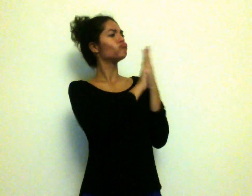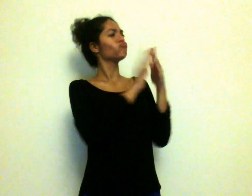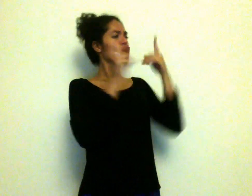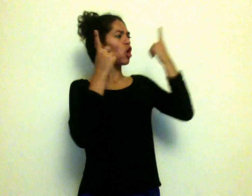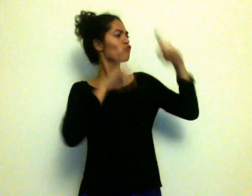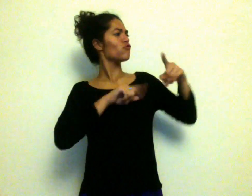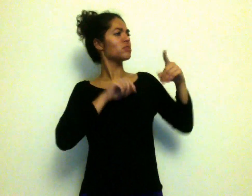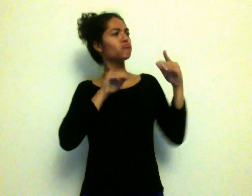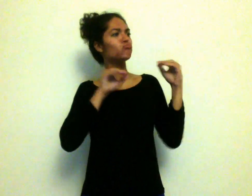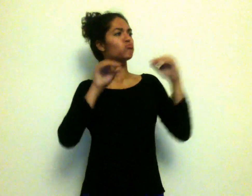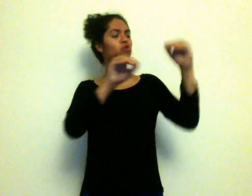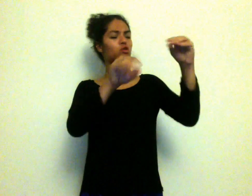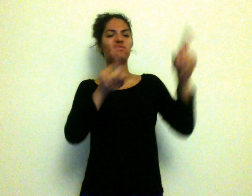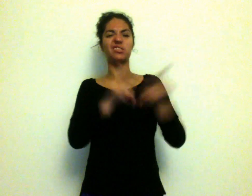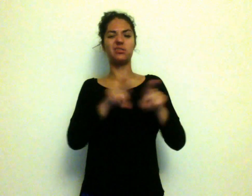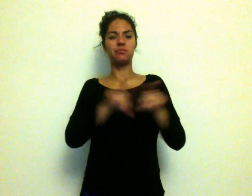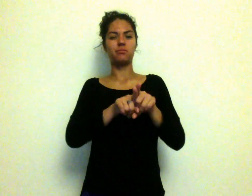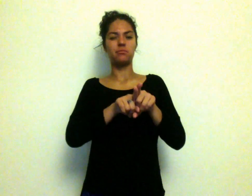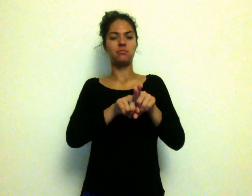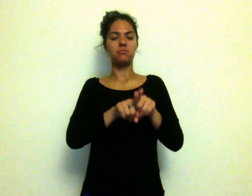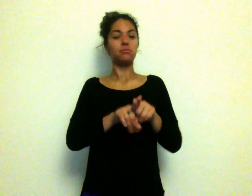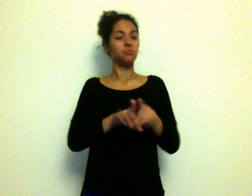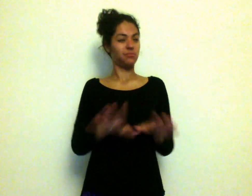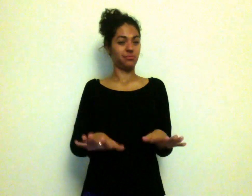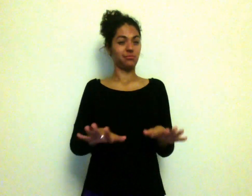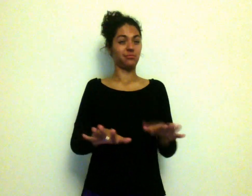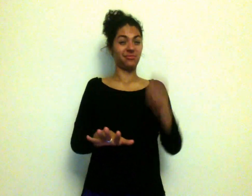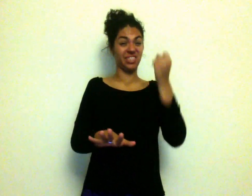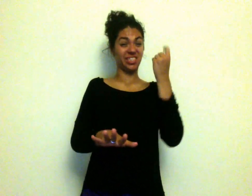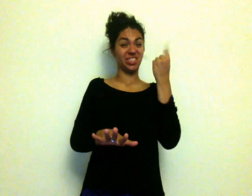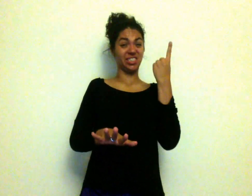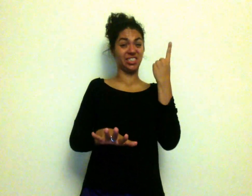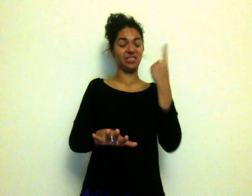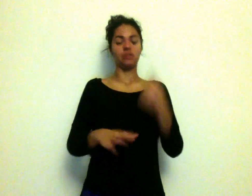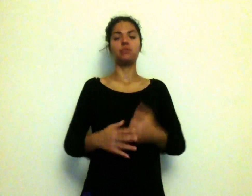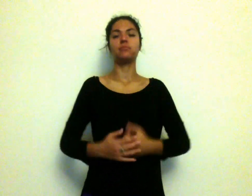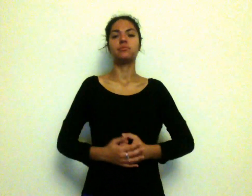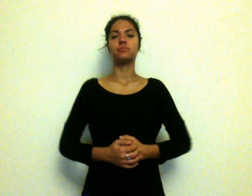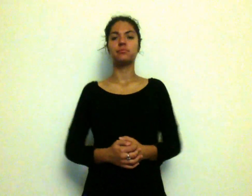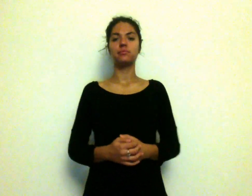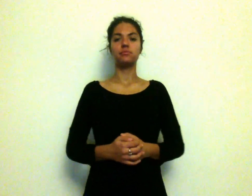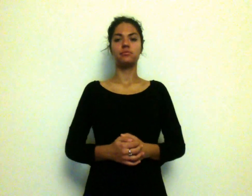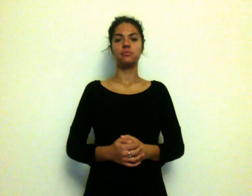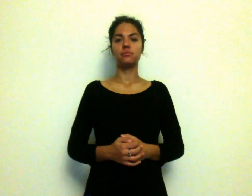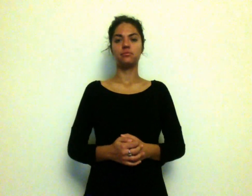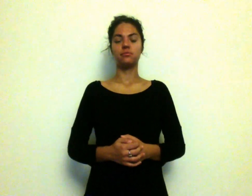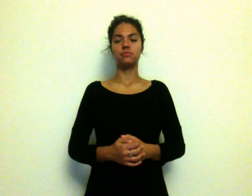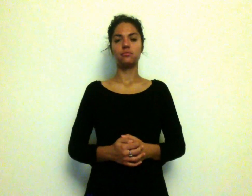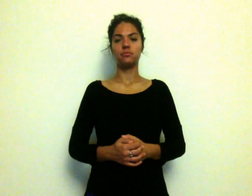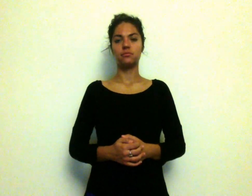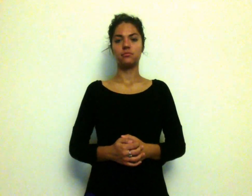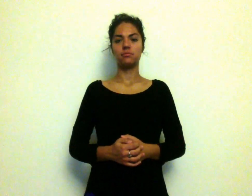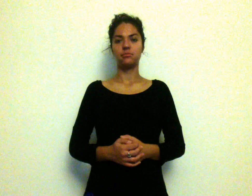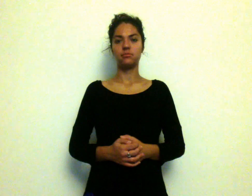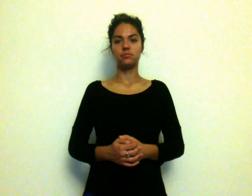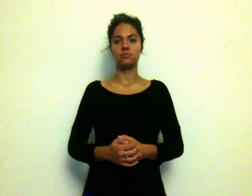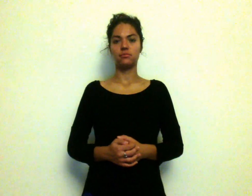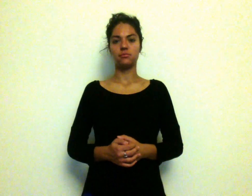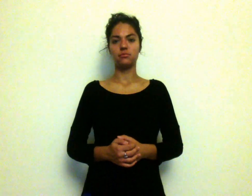religion. You follow what I'm saying? There is an undergirding, a belief that we are all